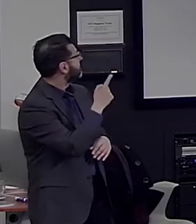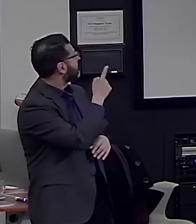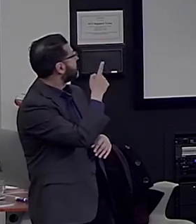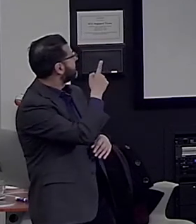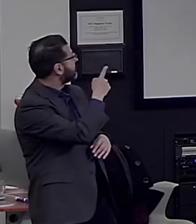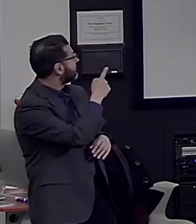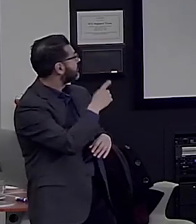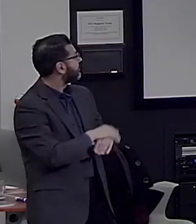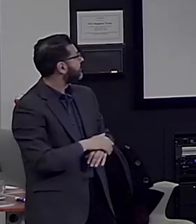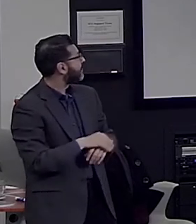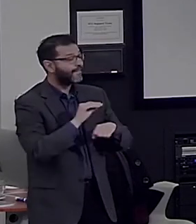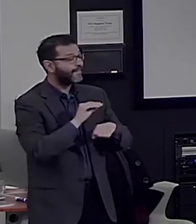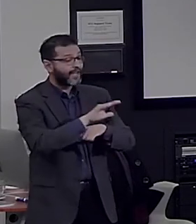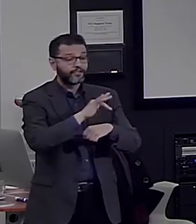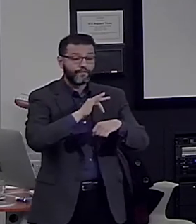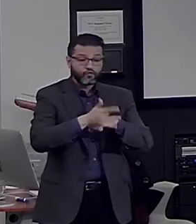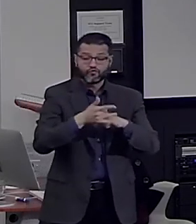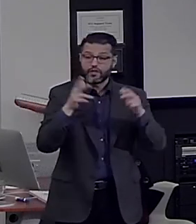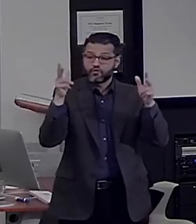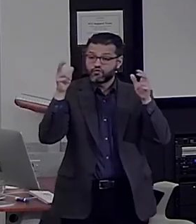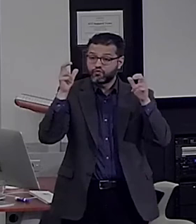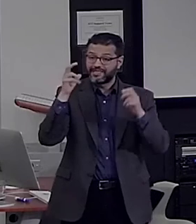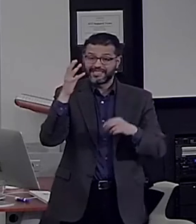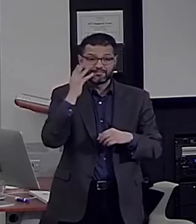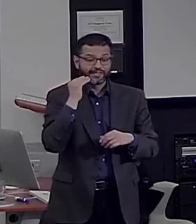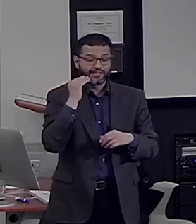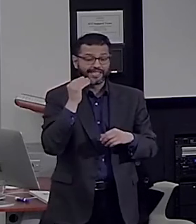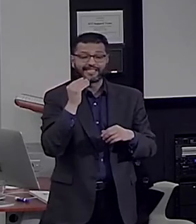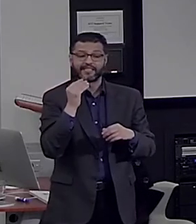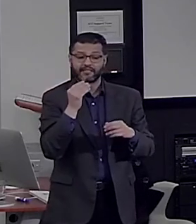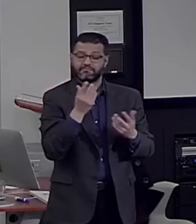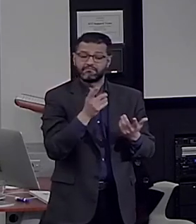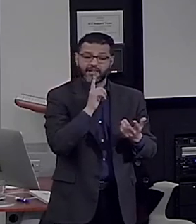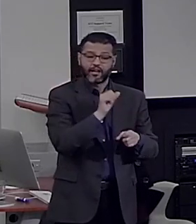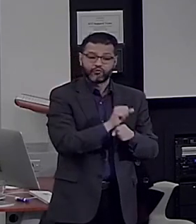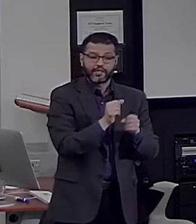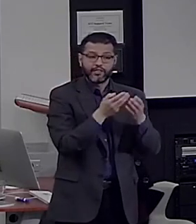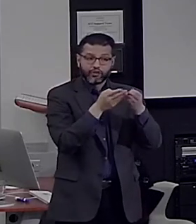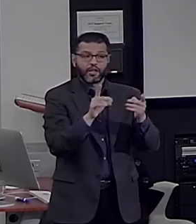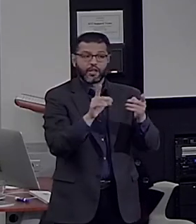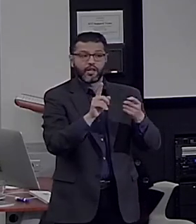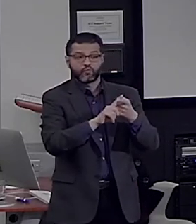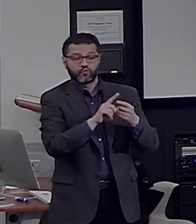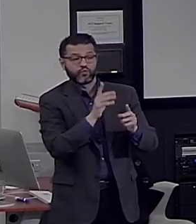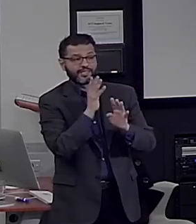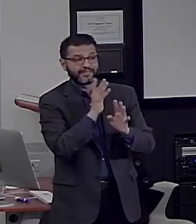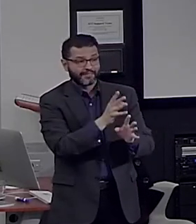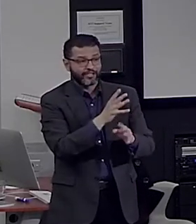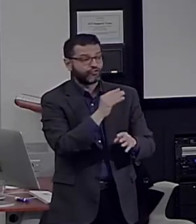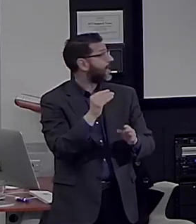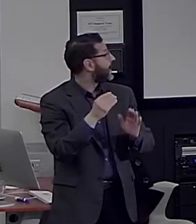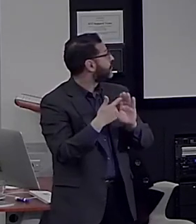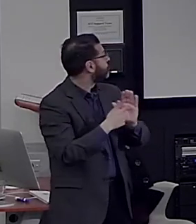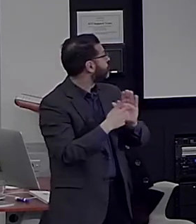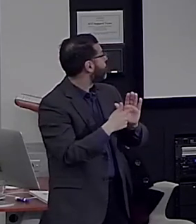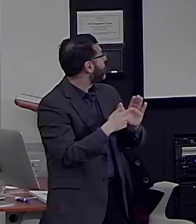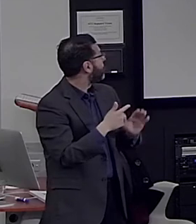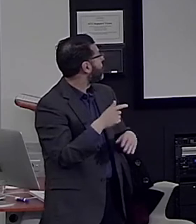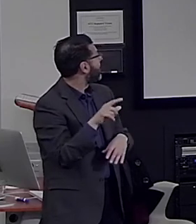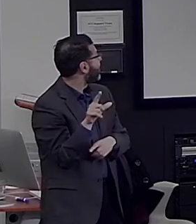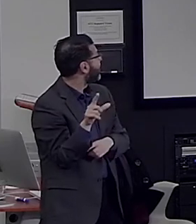with non speech stimuli generalized to speech and conferred a left hemisphere advantage for processing of a